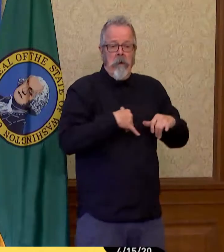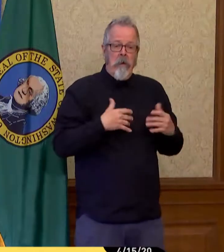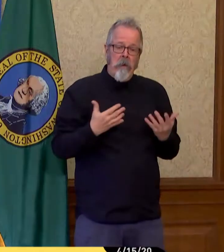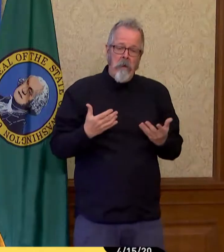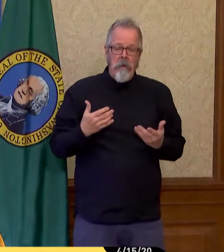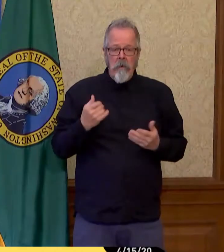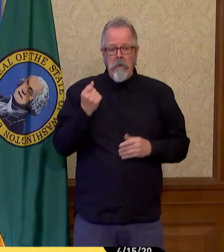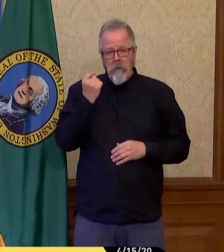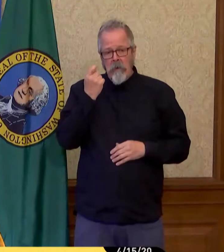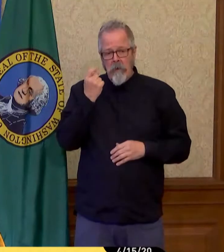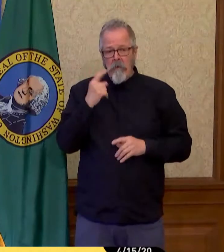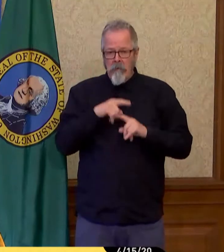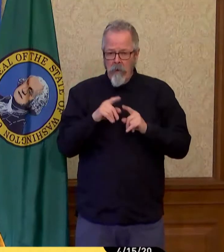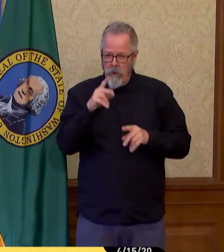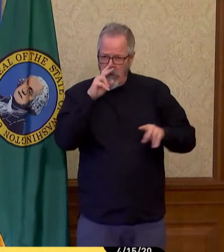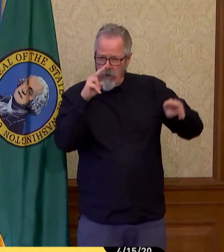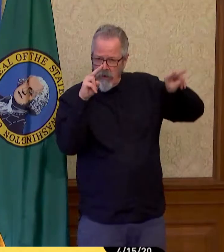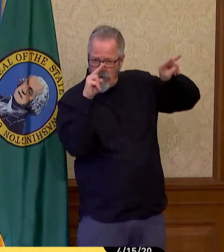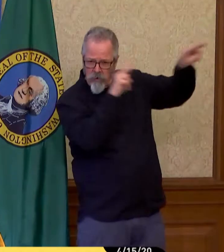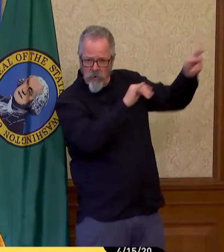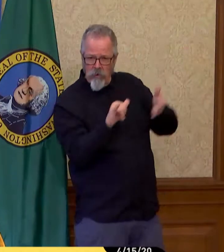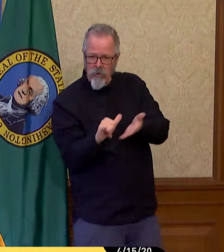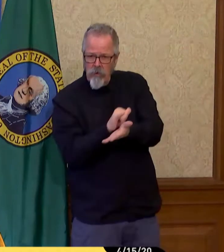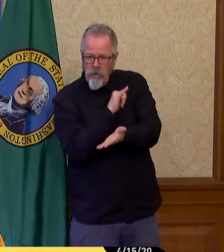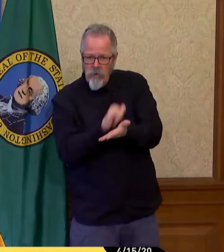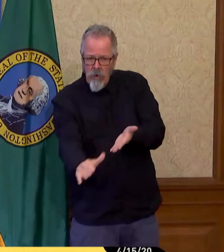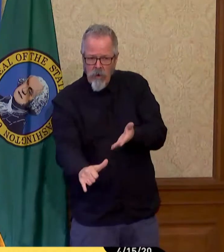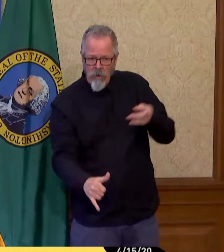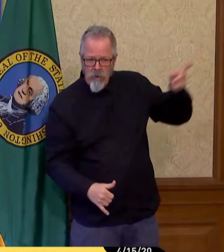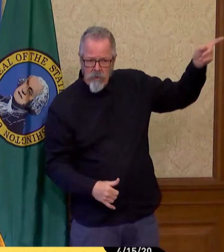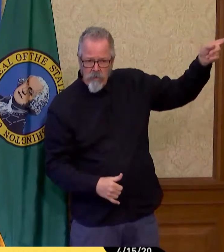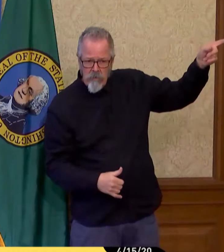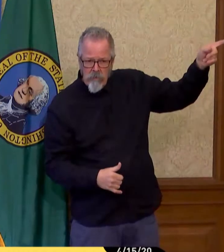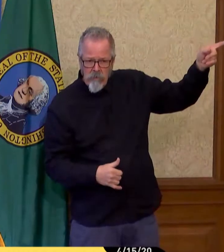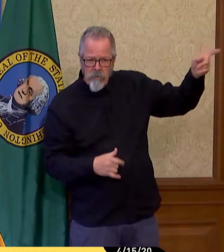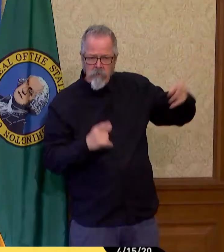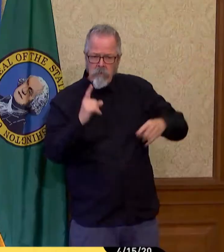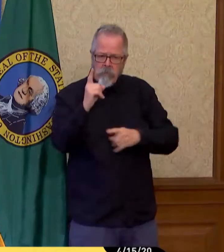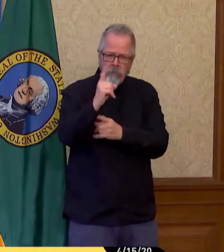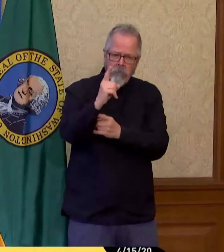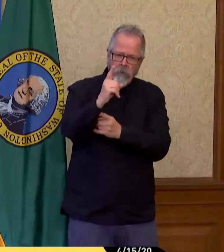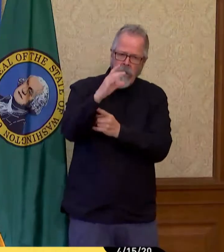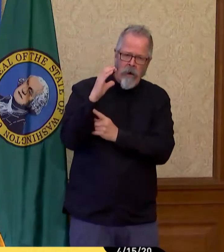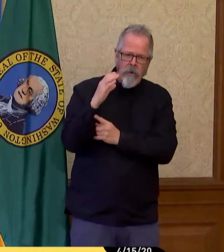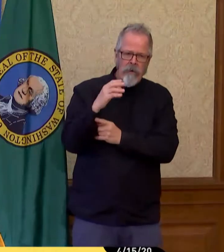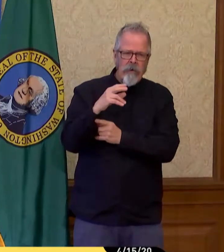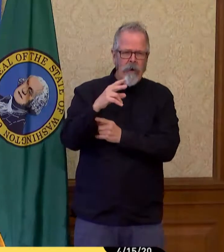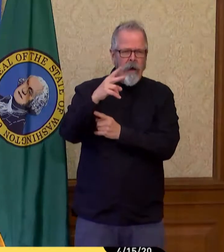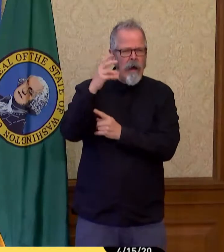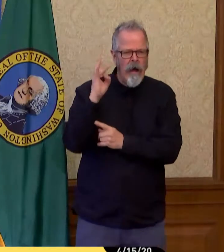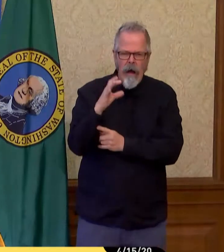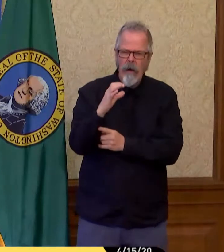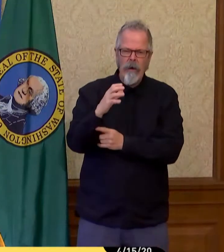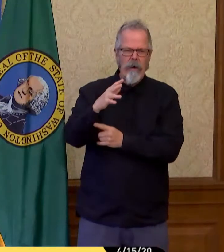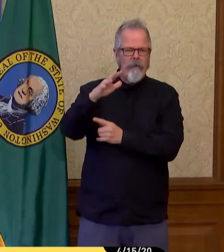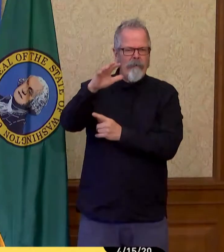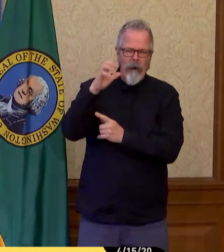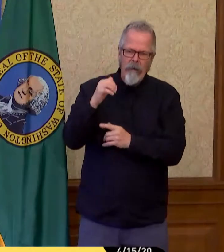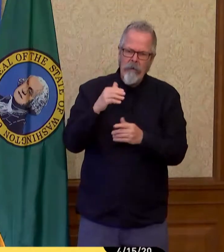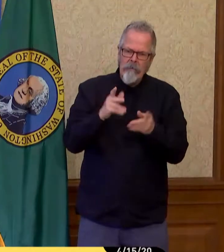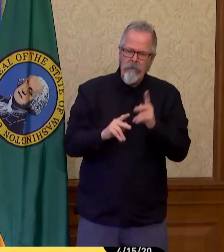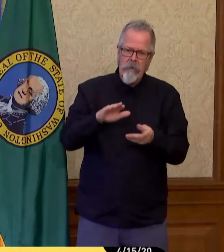and Louisiana and Detroit where they've had much more difficulty slowing down this